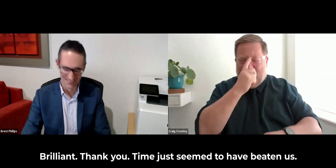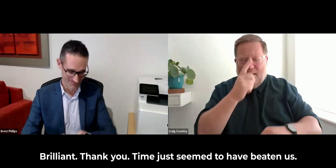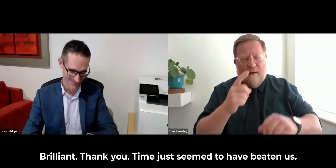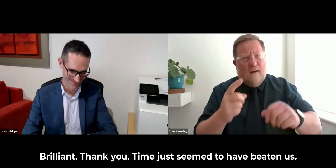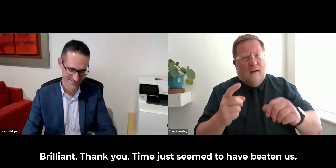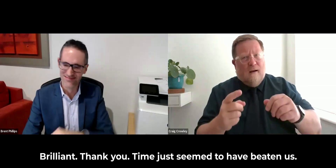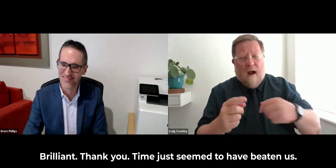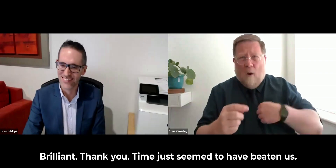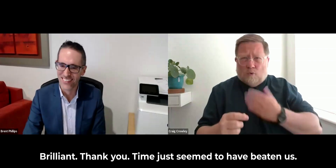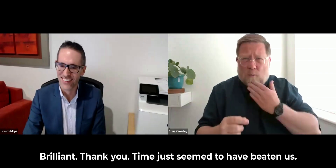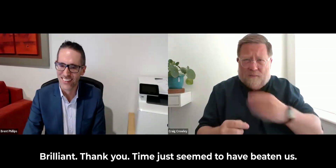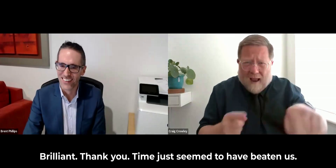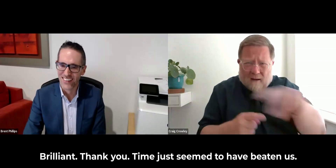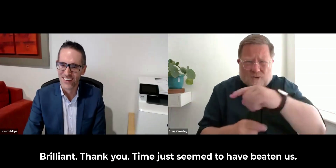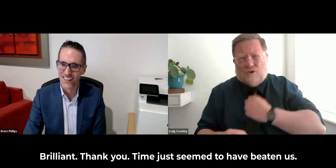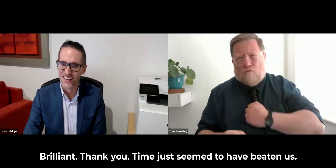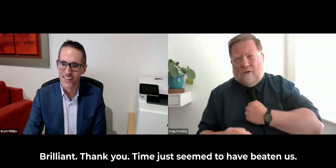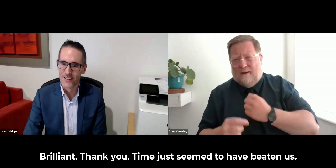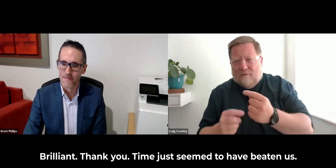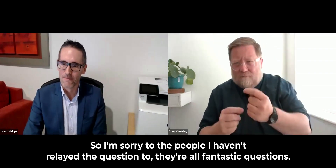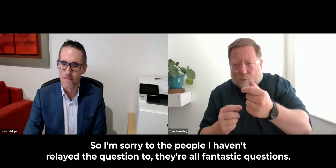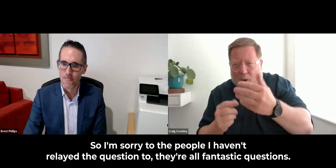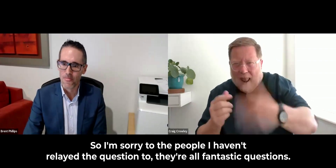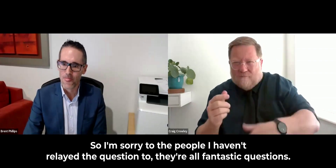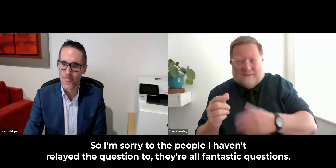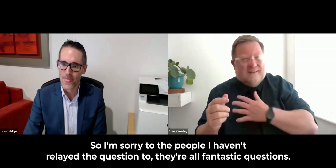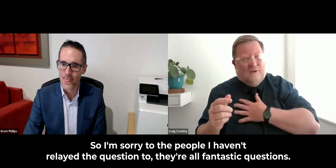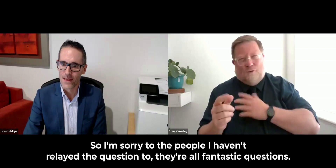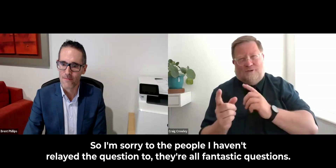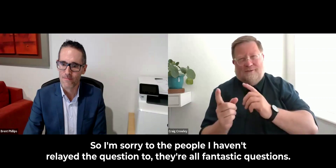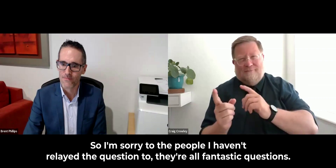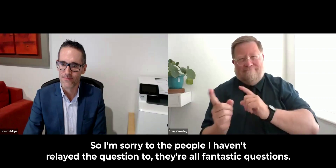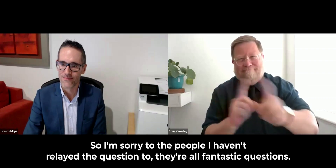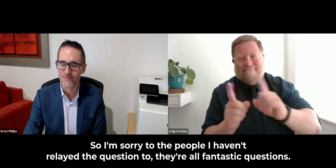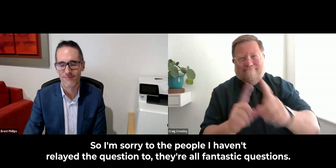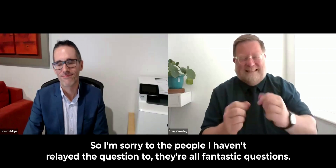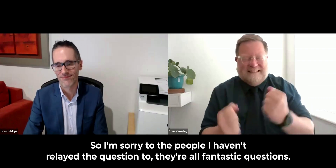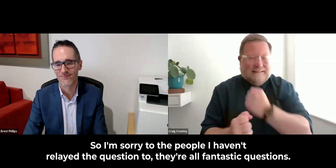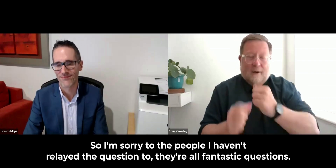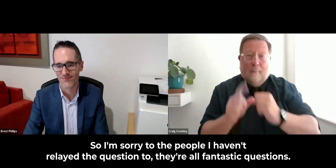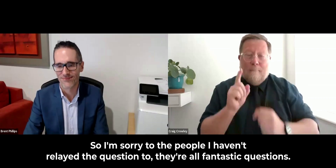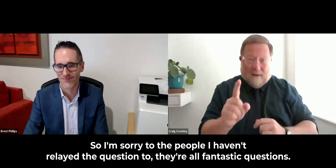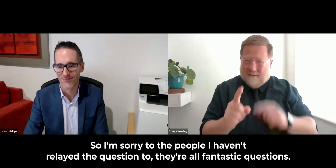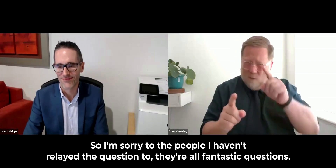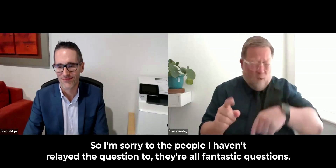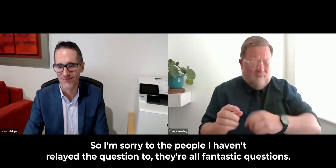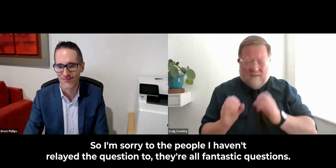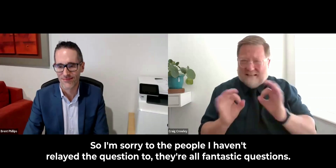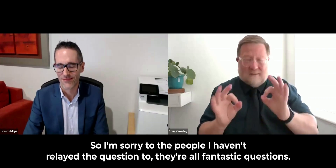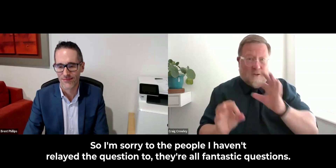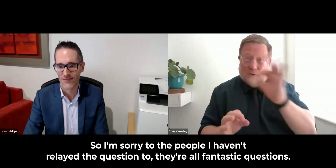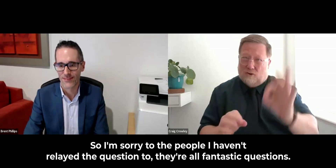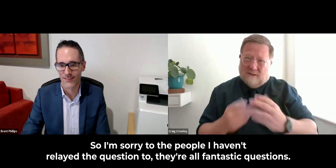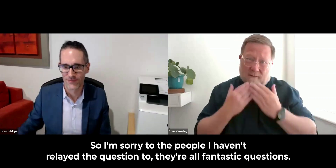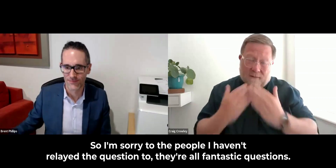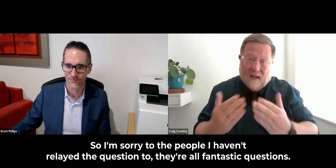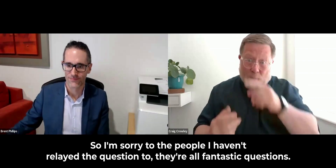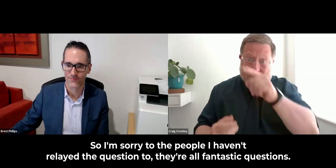Brilliant. Thank you. Time does seem to have beaten us. So I'm sorry to the people I haven't relayed the question to. They were all